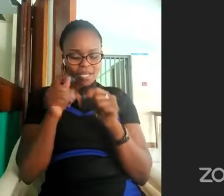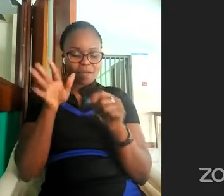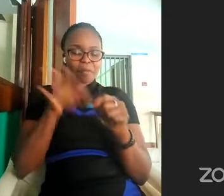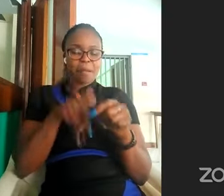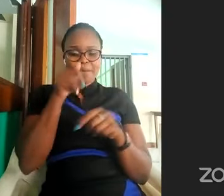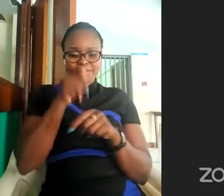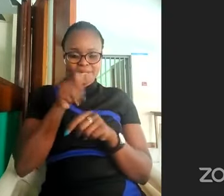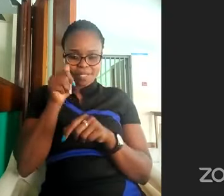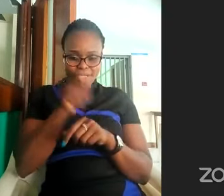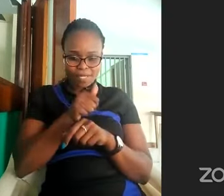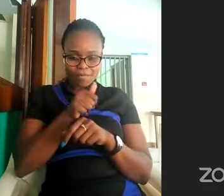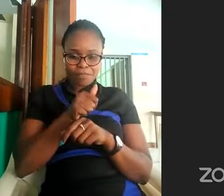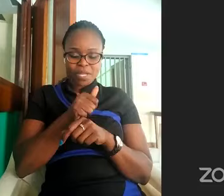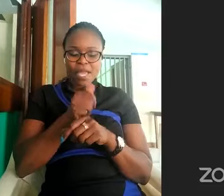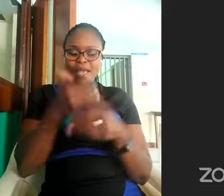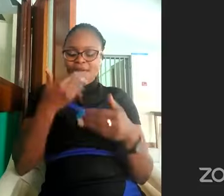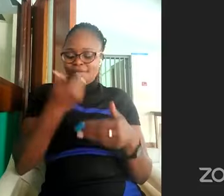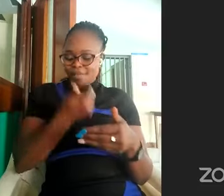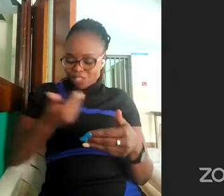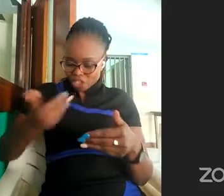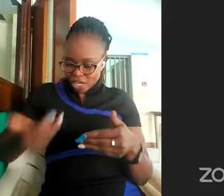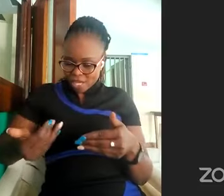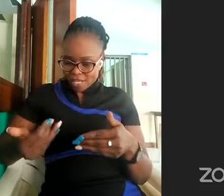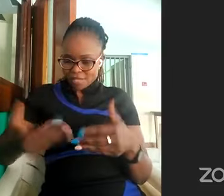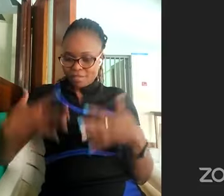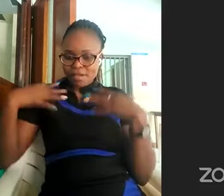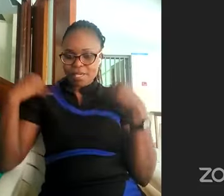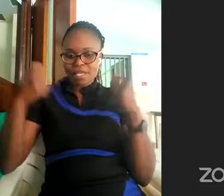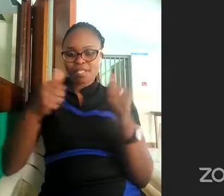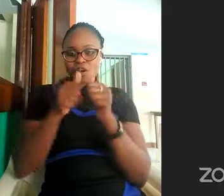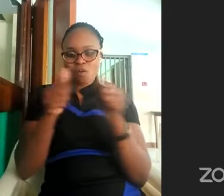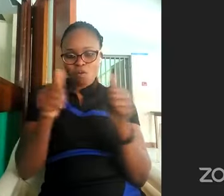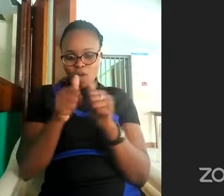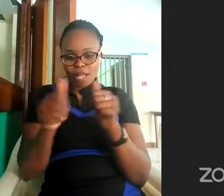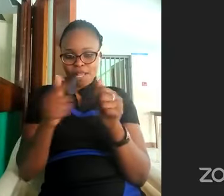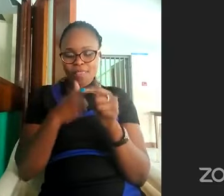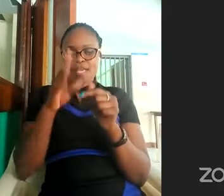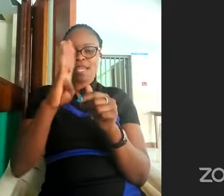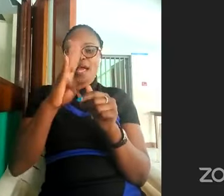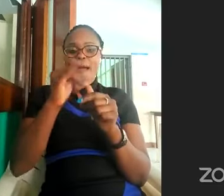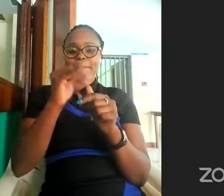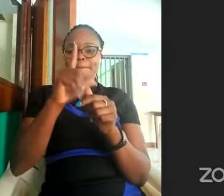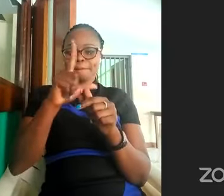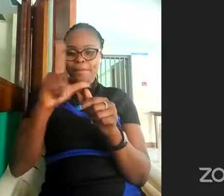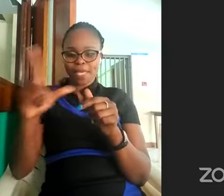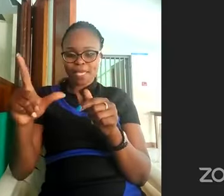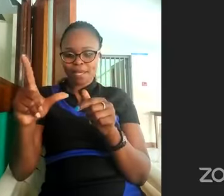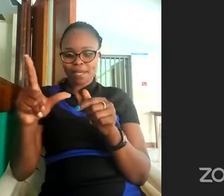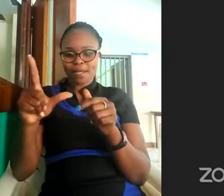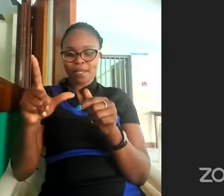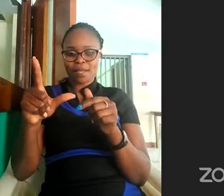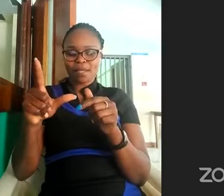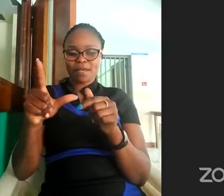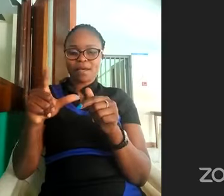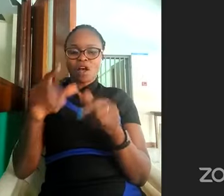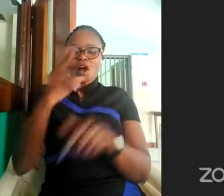dakika ya kutoka, haiwezekani. So the bill was waived. So I give myself a credit because I had